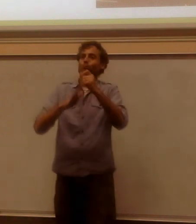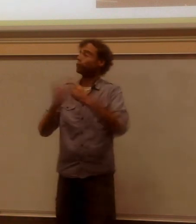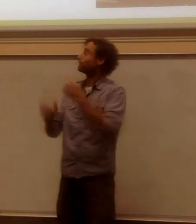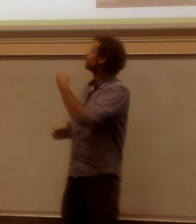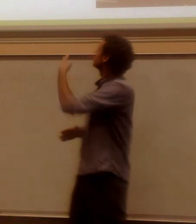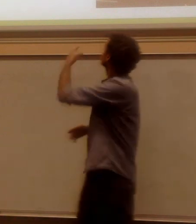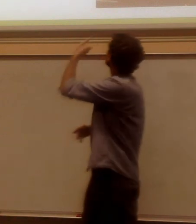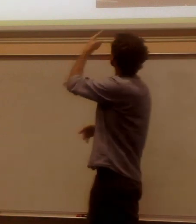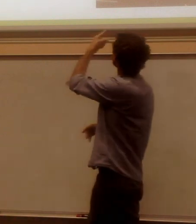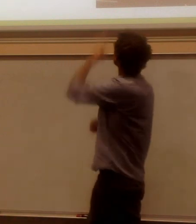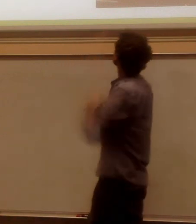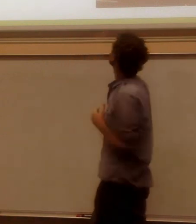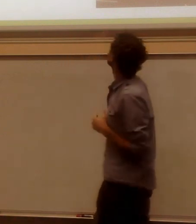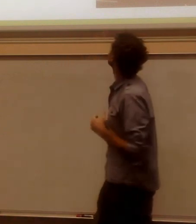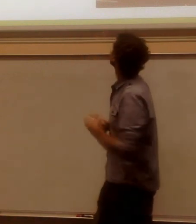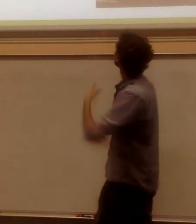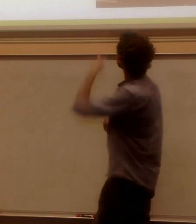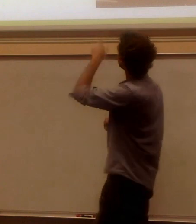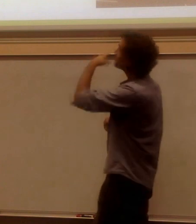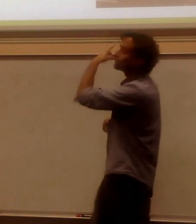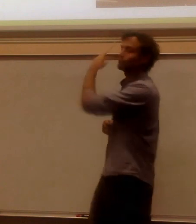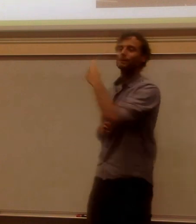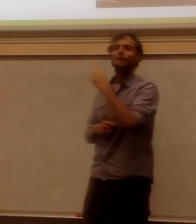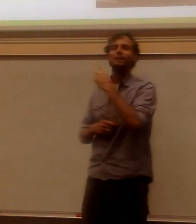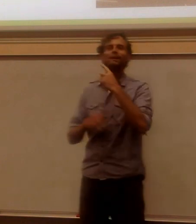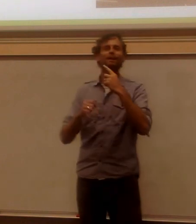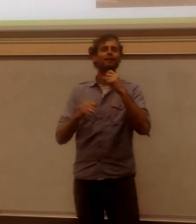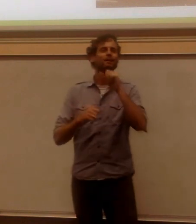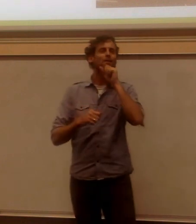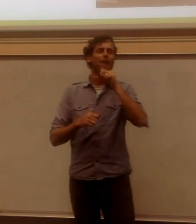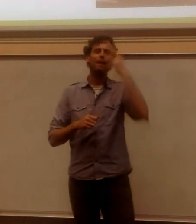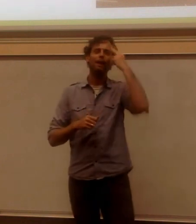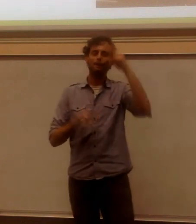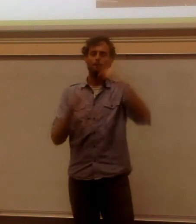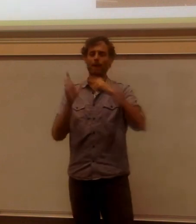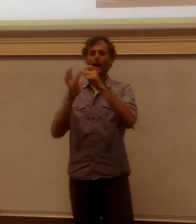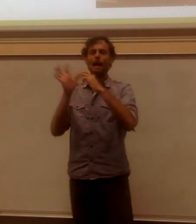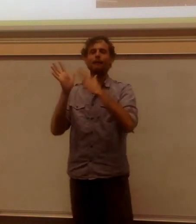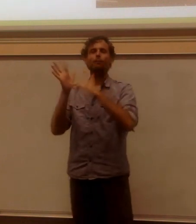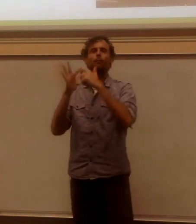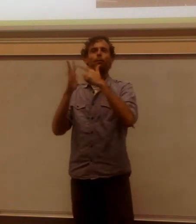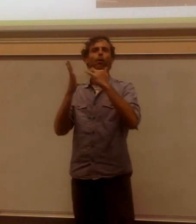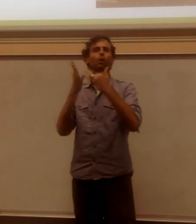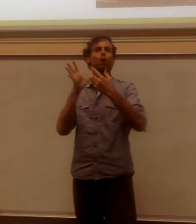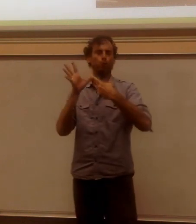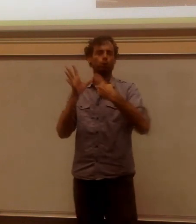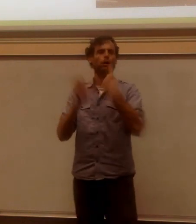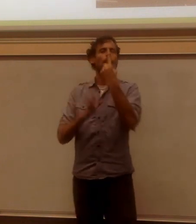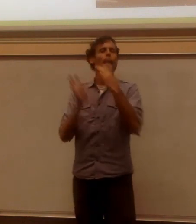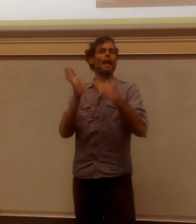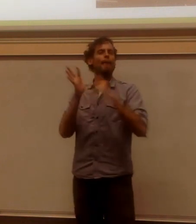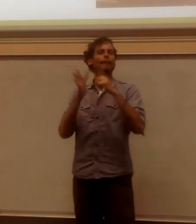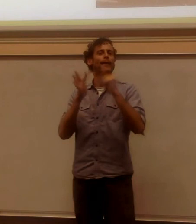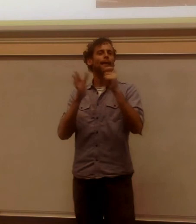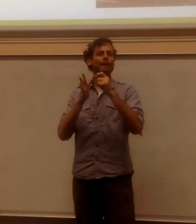To give you a bit more background about the project, you can see here there's a photo of an MEP, member of the European Parliament, Adam